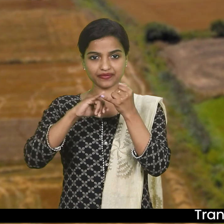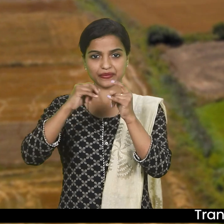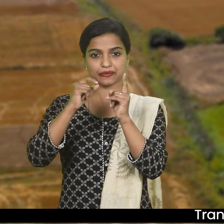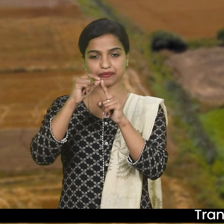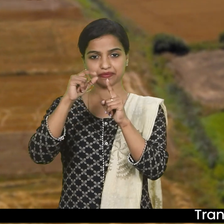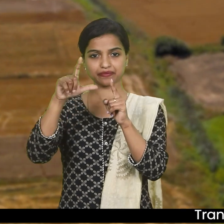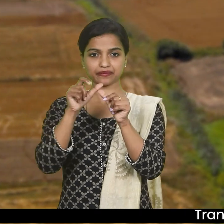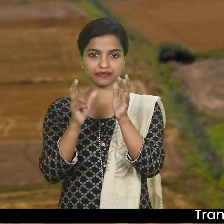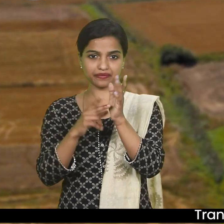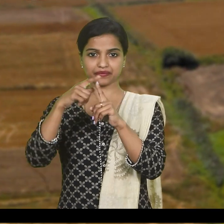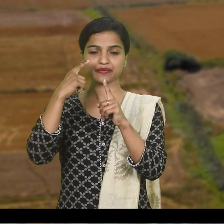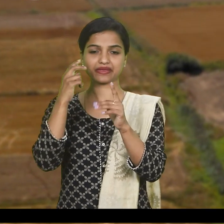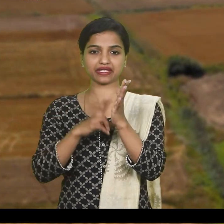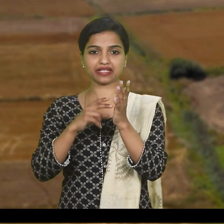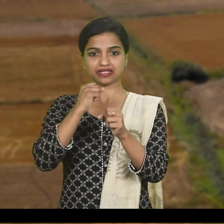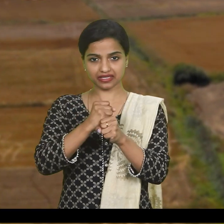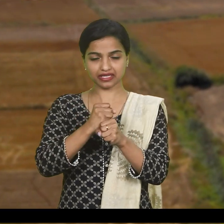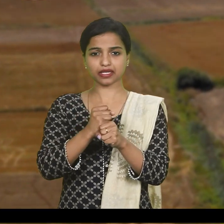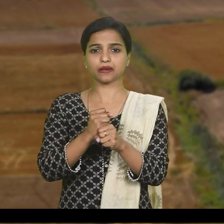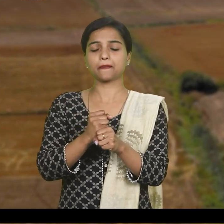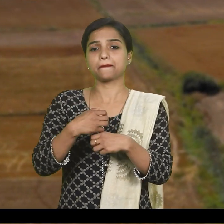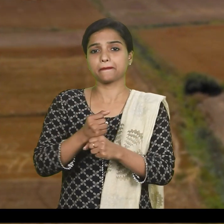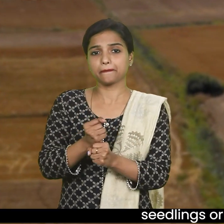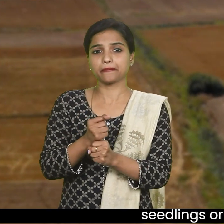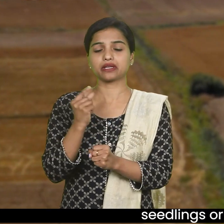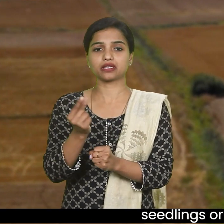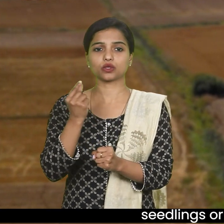Transplanting makes use of pre-grown